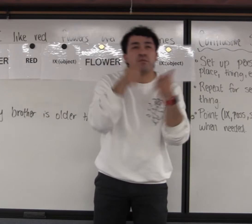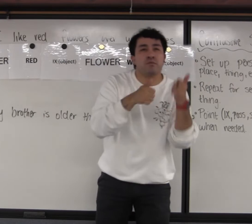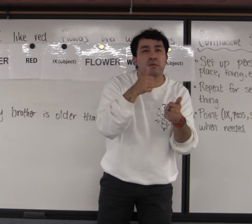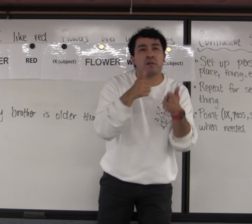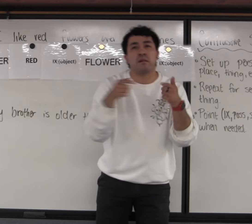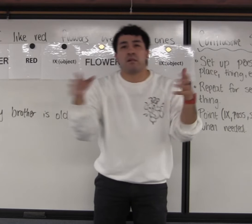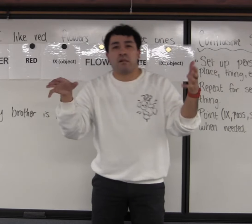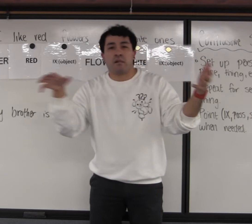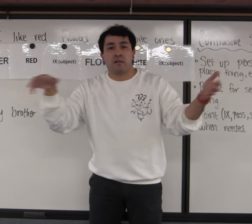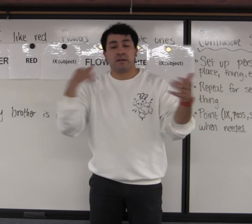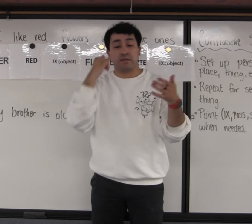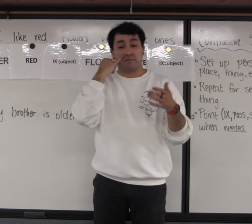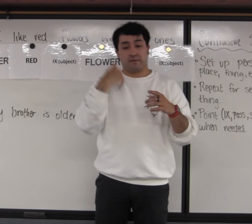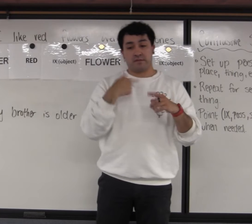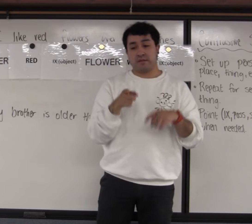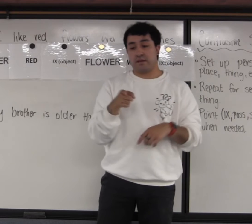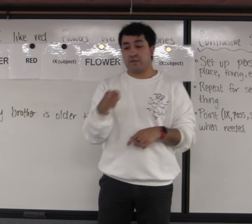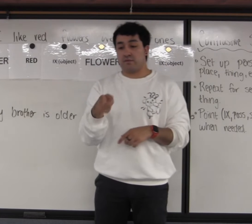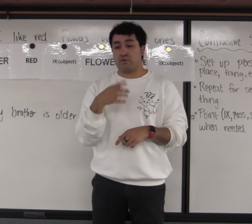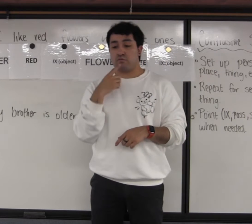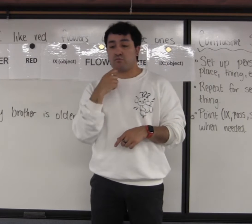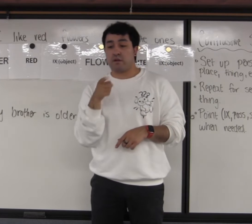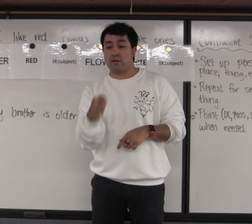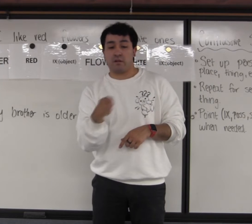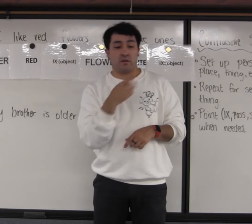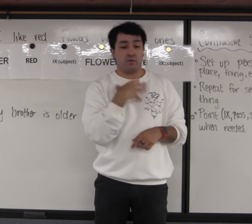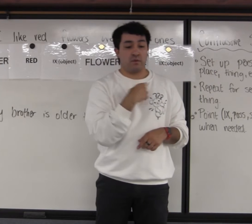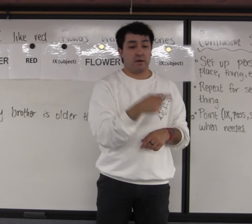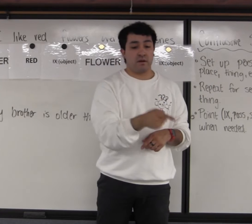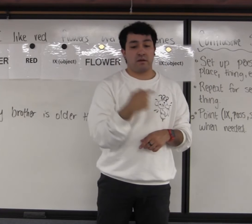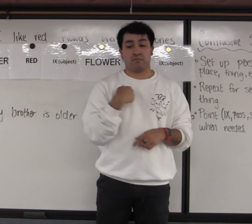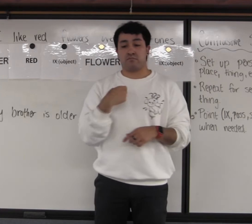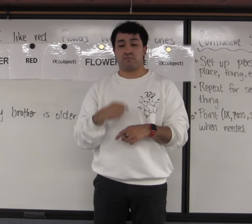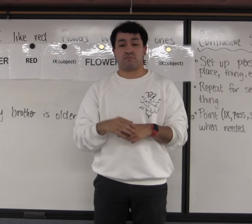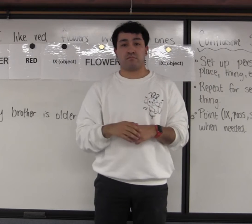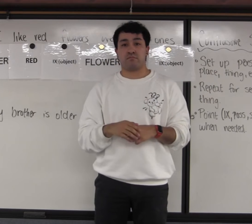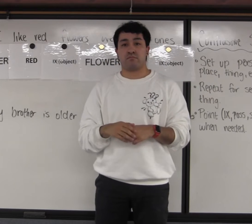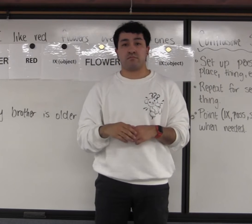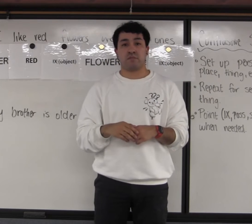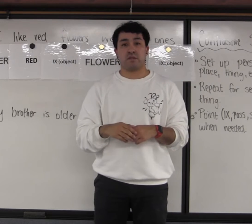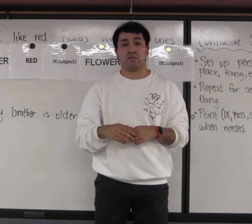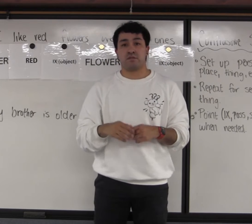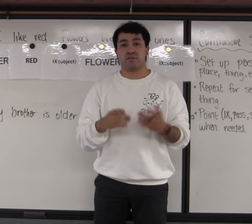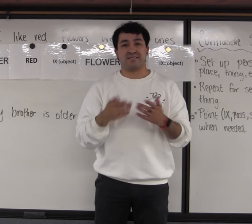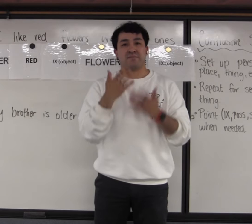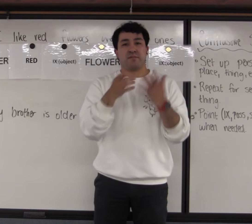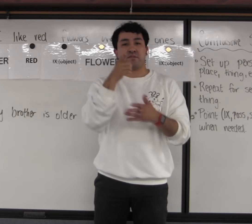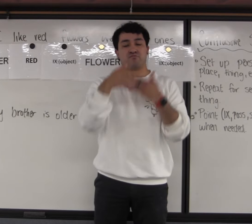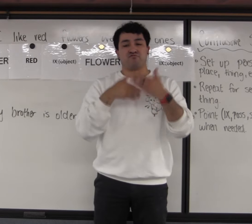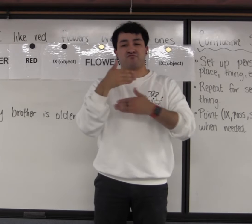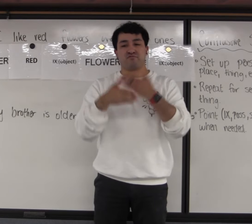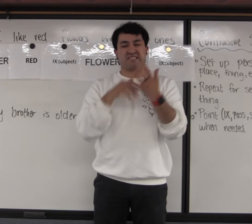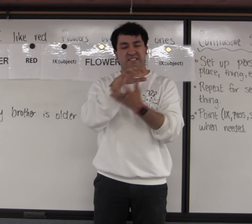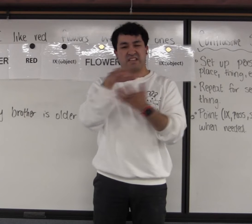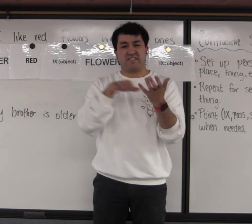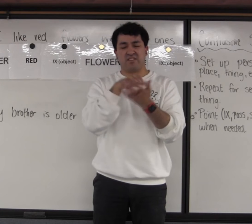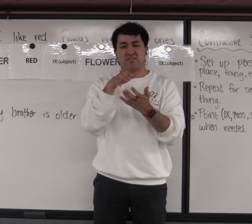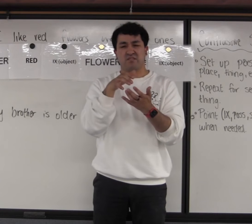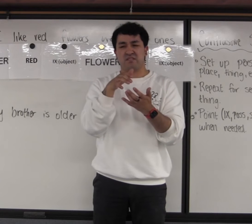clarify. I don't want you to be confused. I don't want you to be like, which one are they talking about? Really putting them far away.